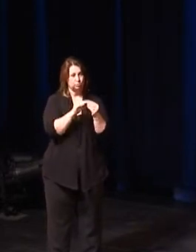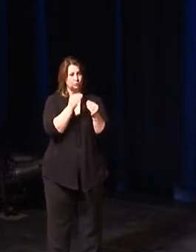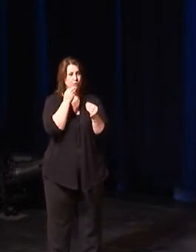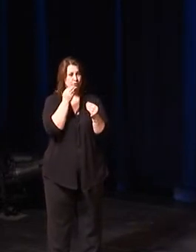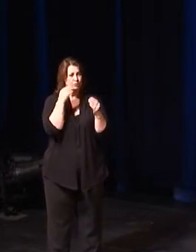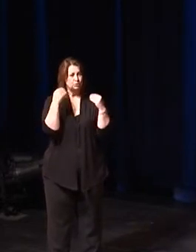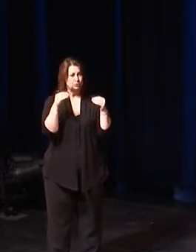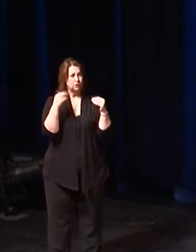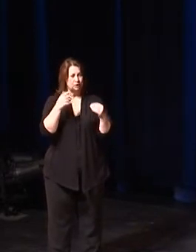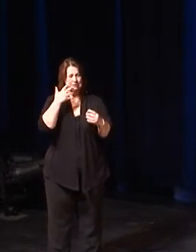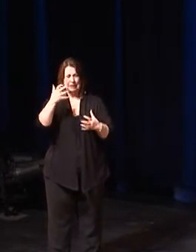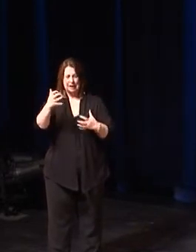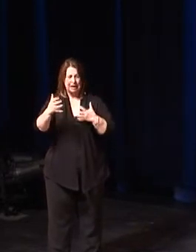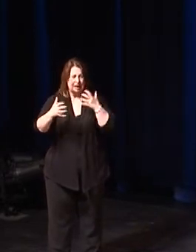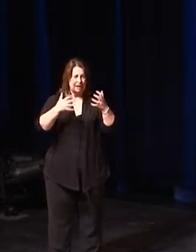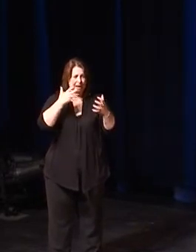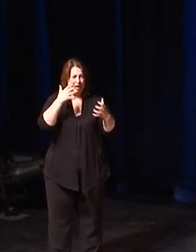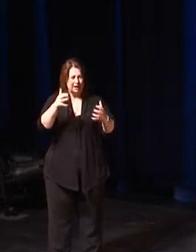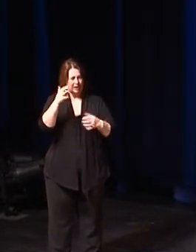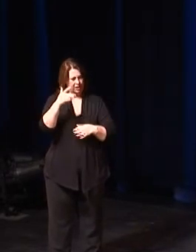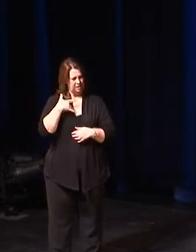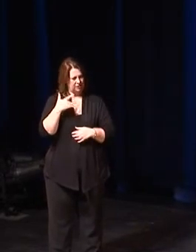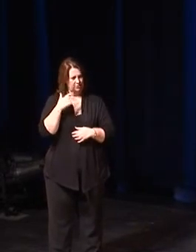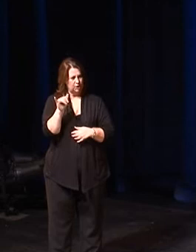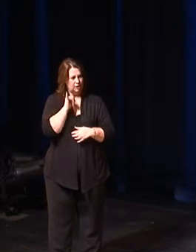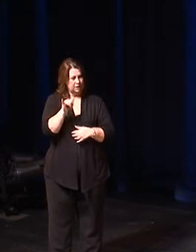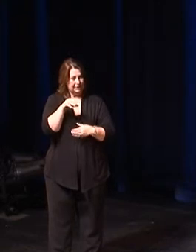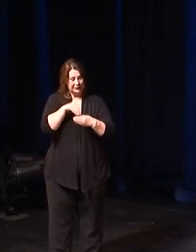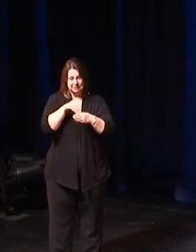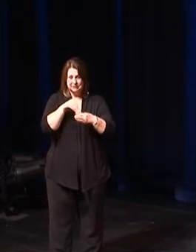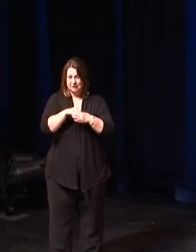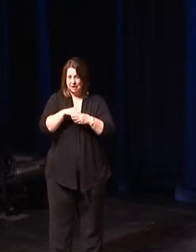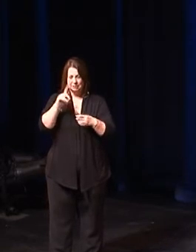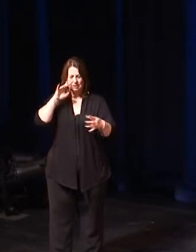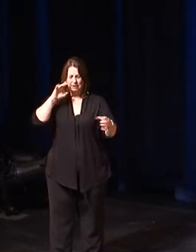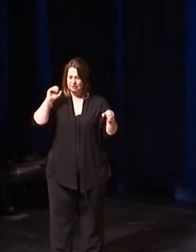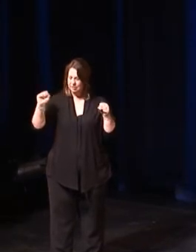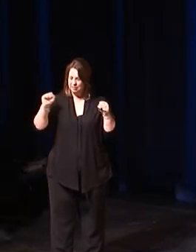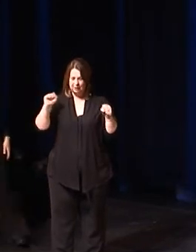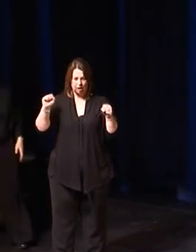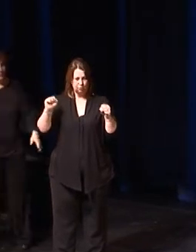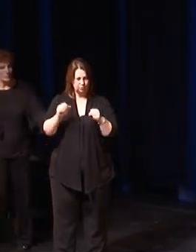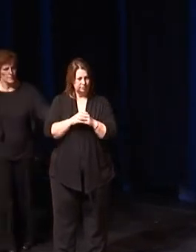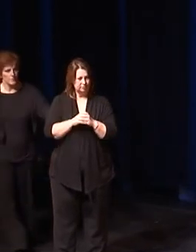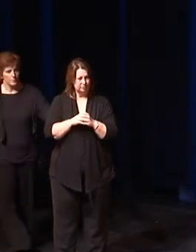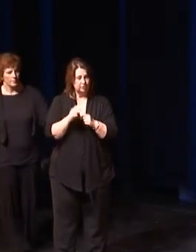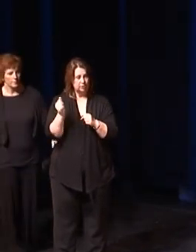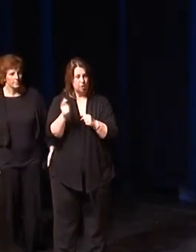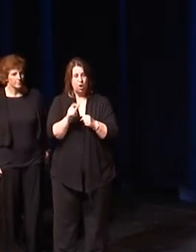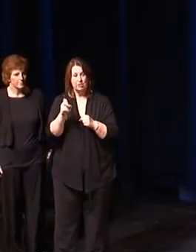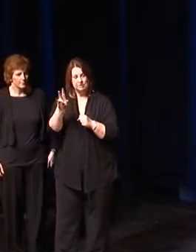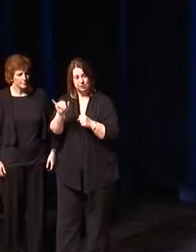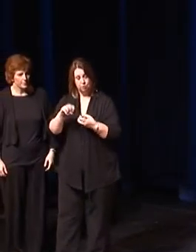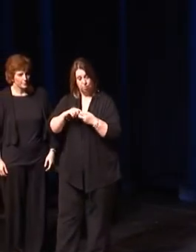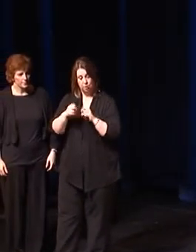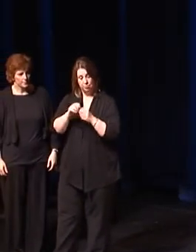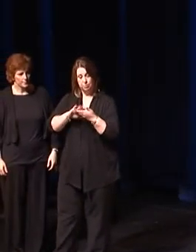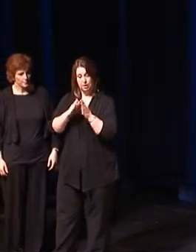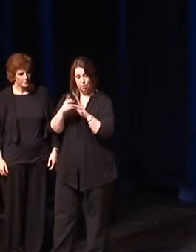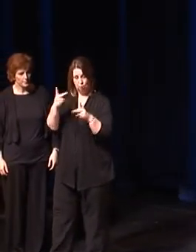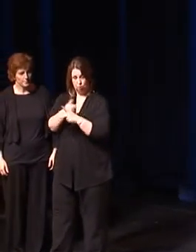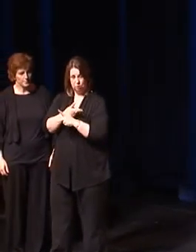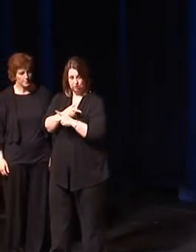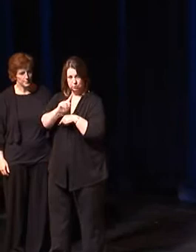just screaming and yelling because they feel like they're inside the speaker at the rock concert. And all these sensory problems get worse when the